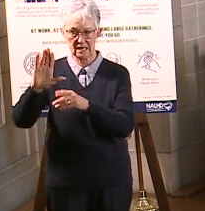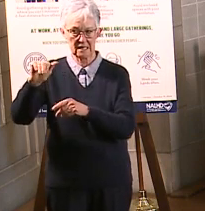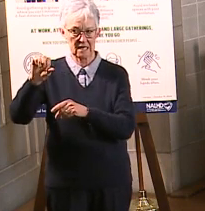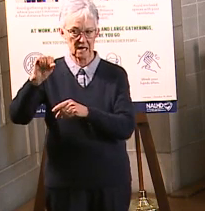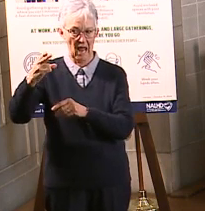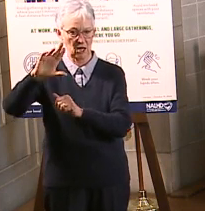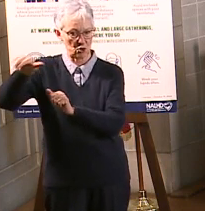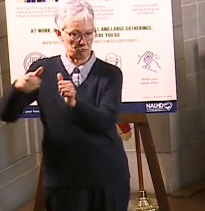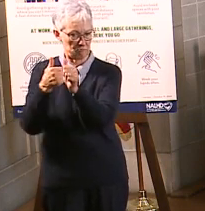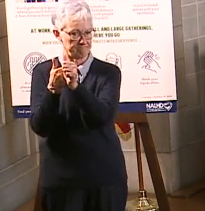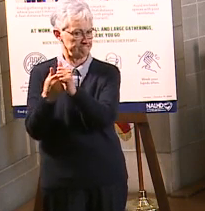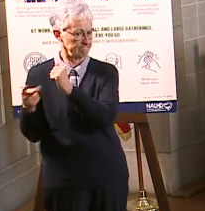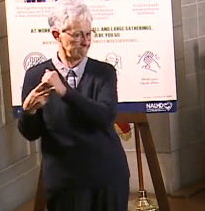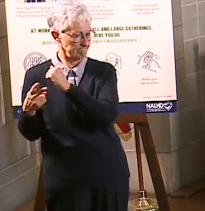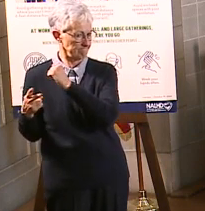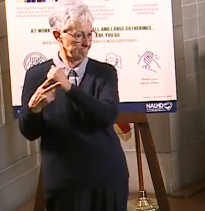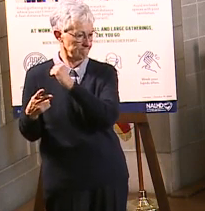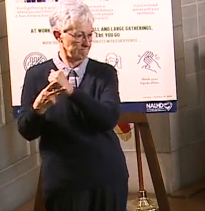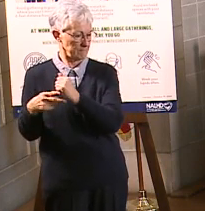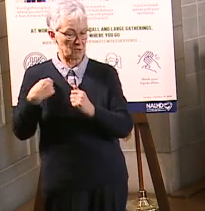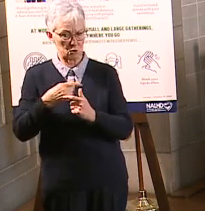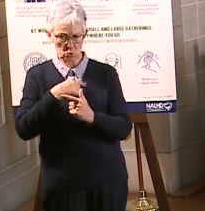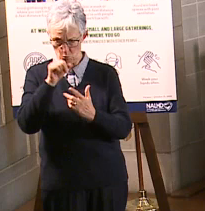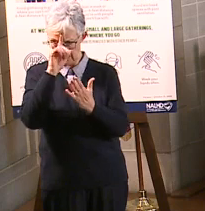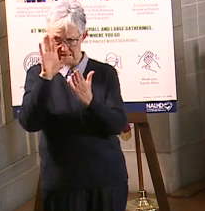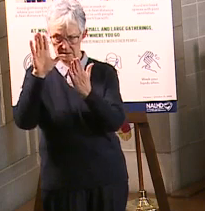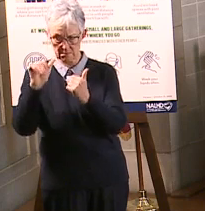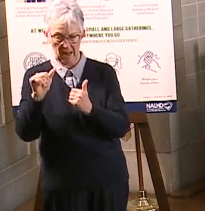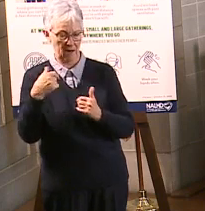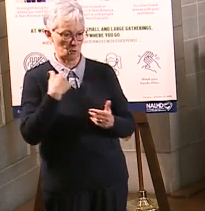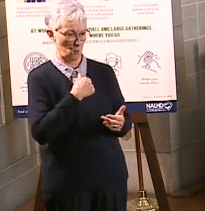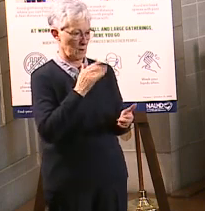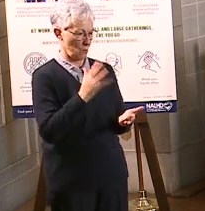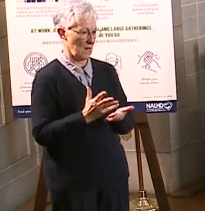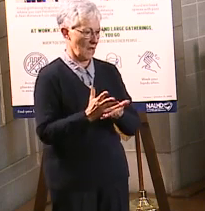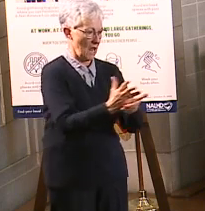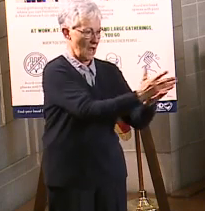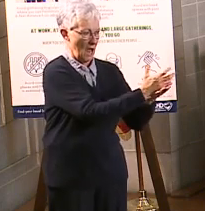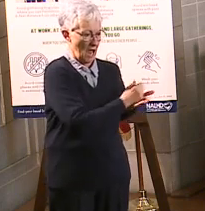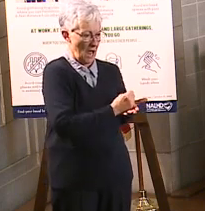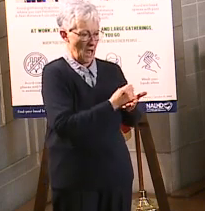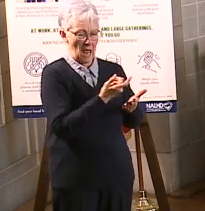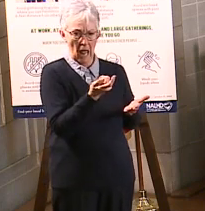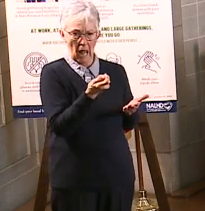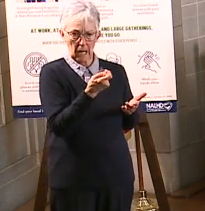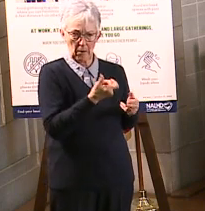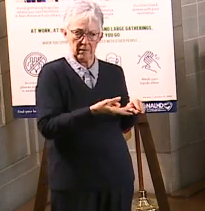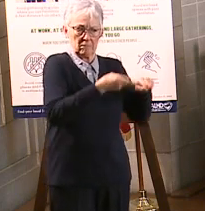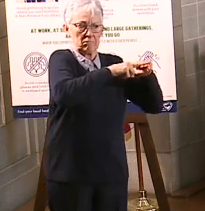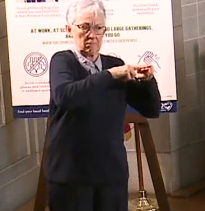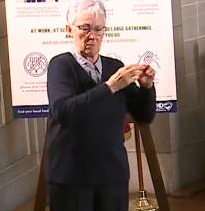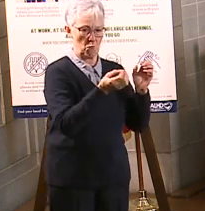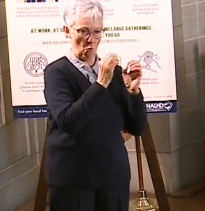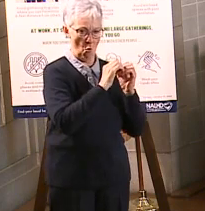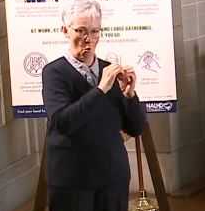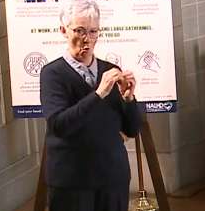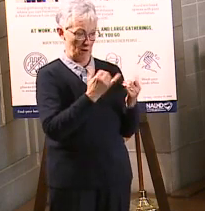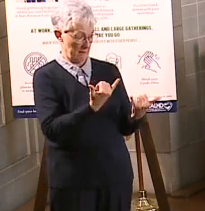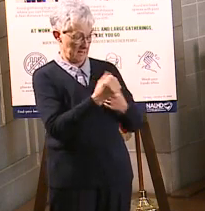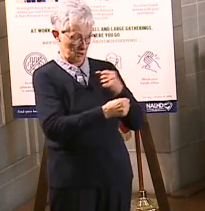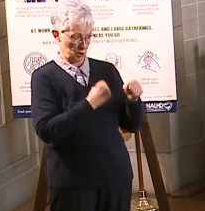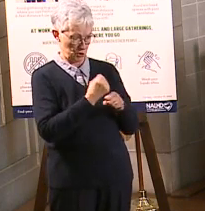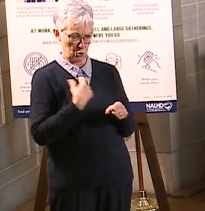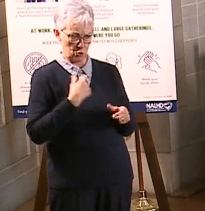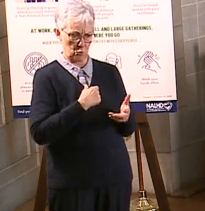anticipation of the excess revenues that we are having. So our revenue's been running above forecast for just about every month this year. And what that means